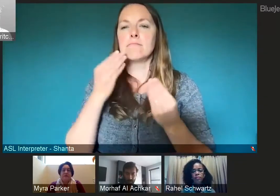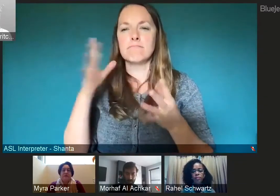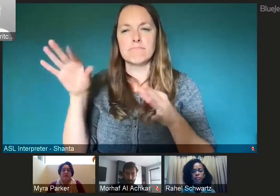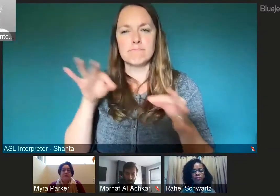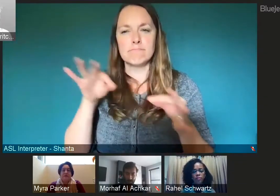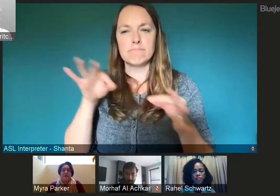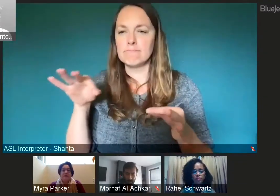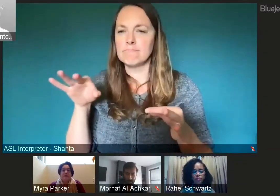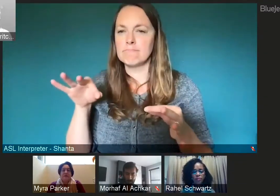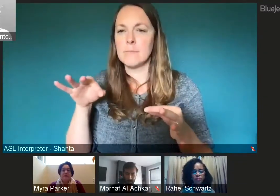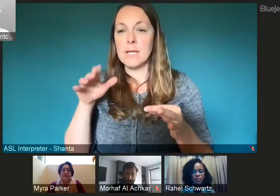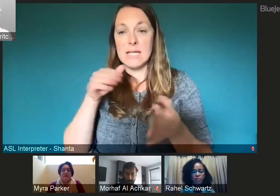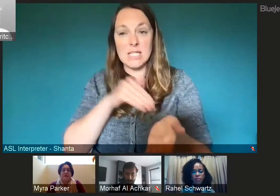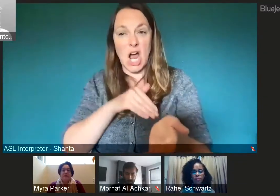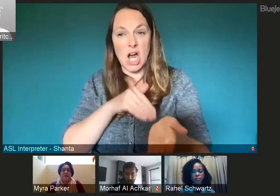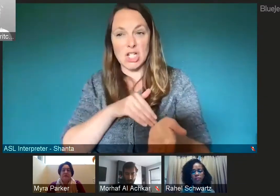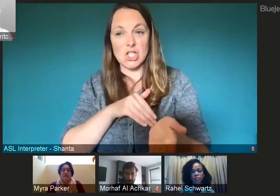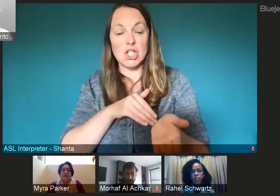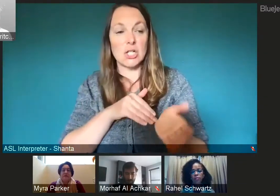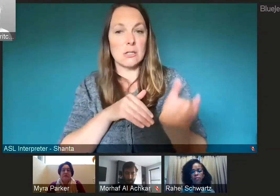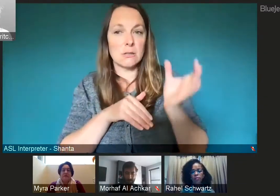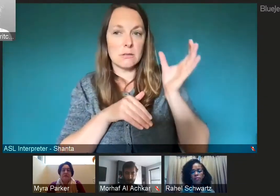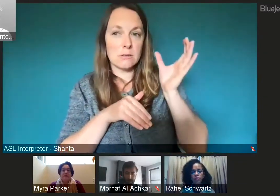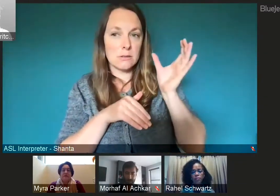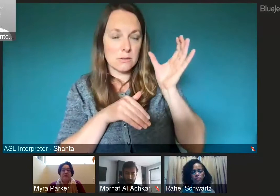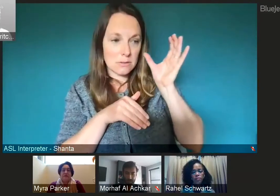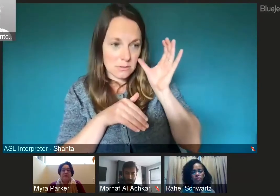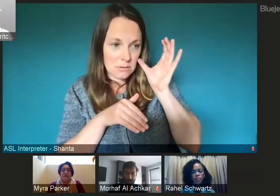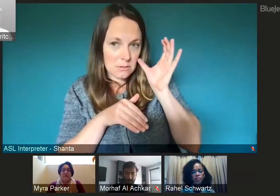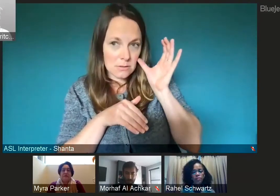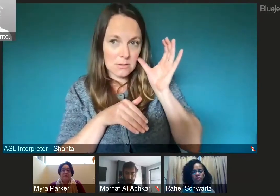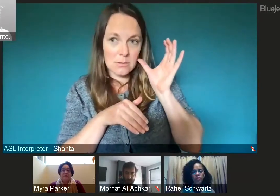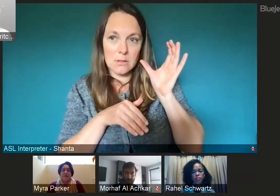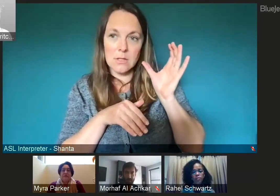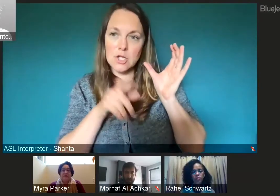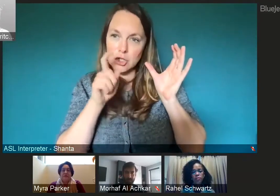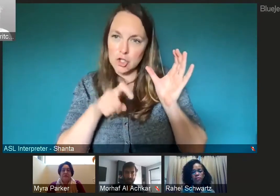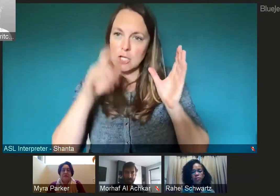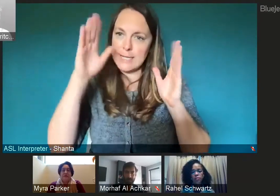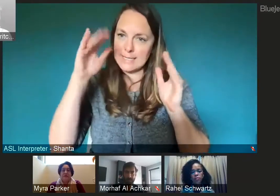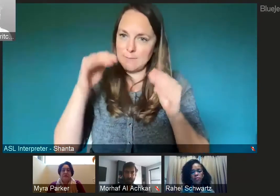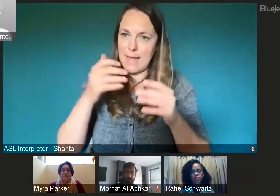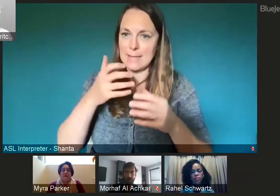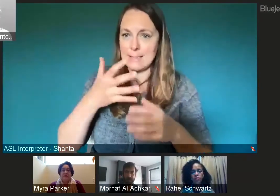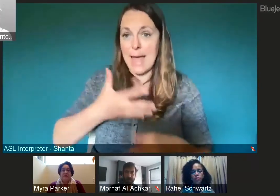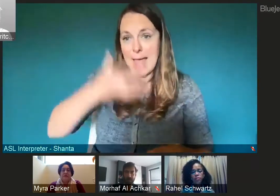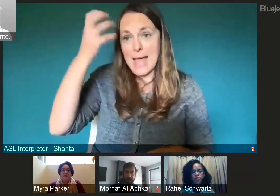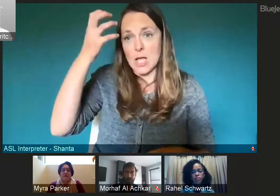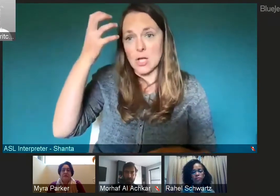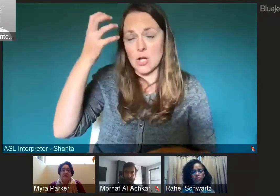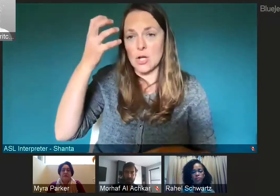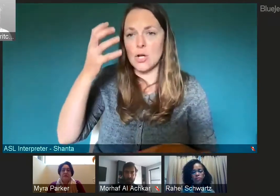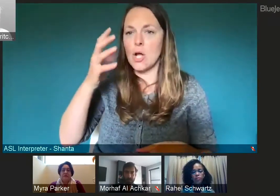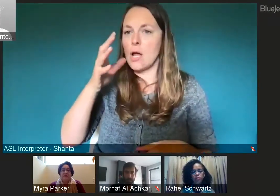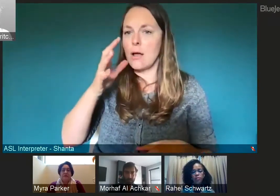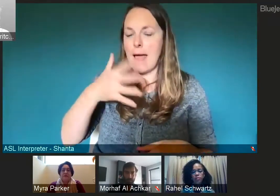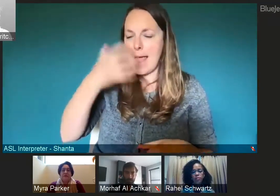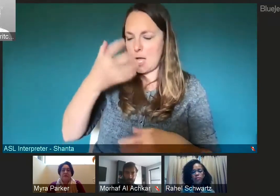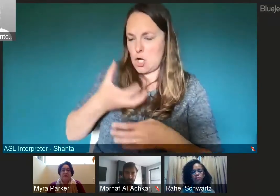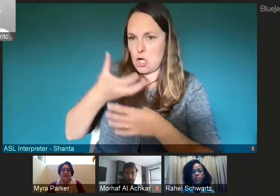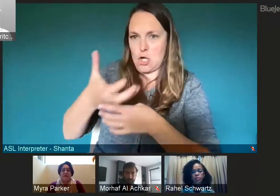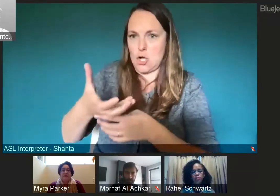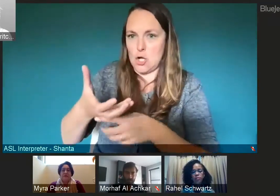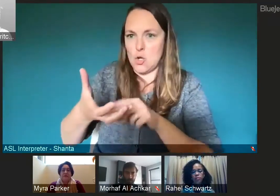anger, and who's there to receive that immediate anger or that